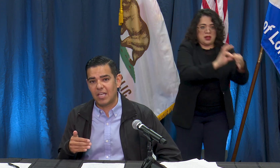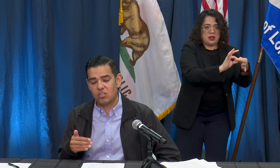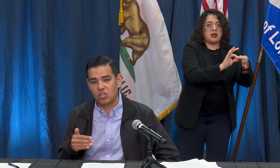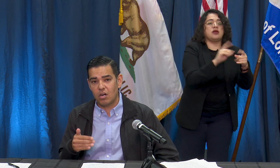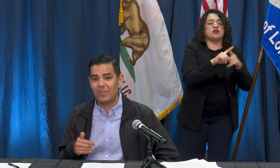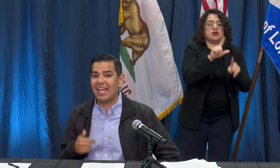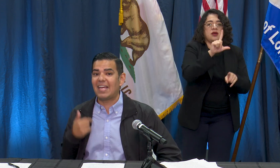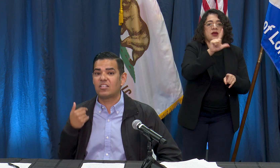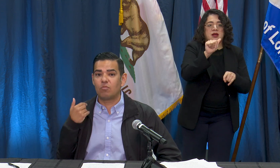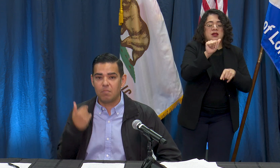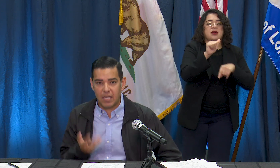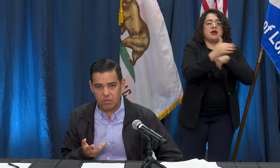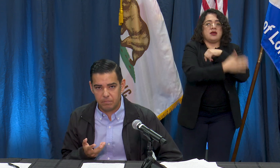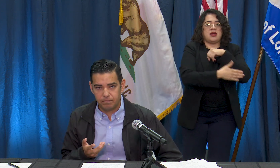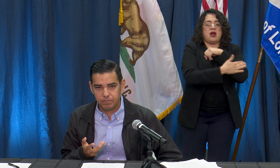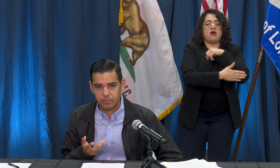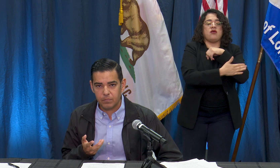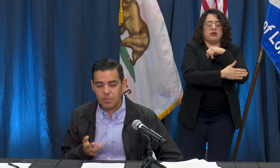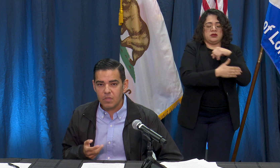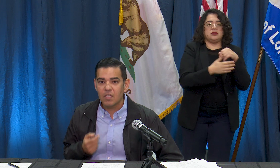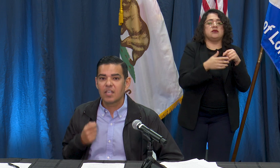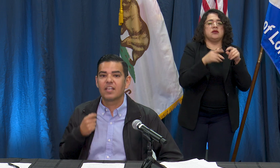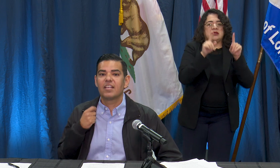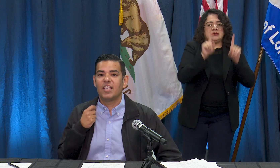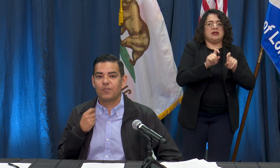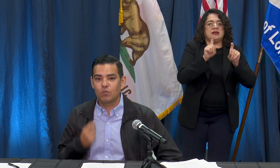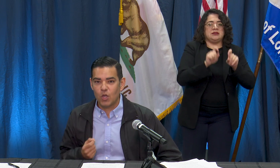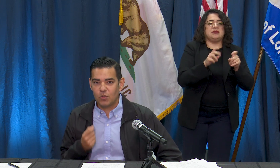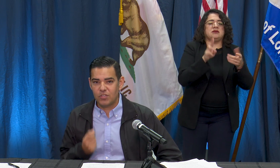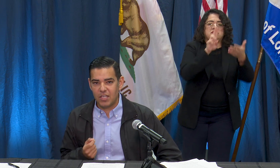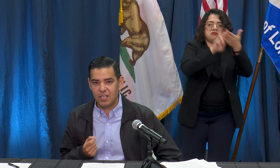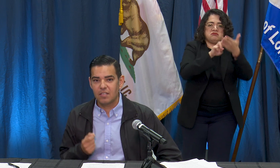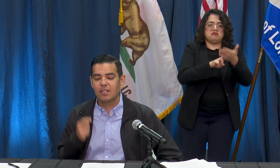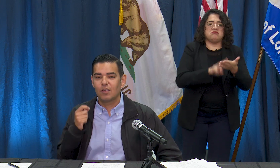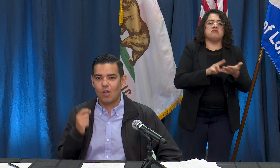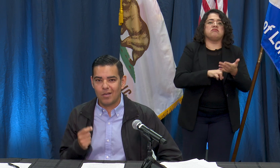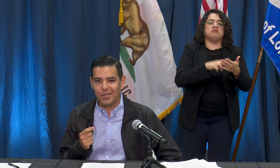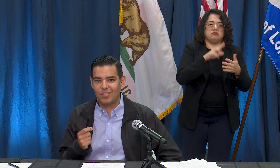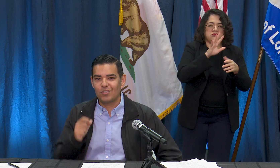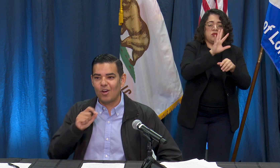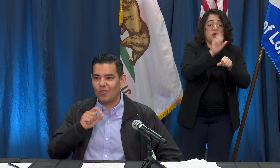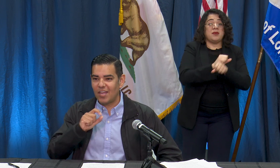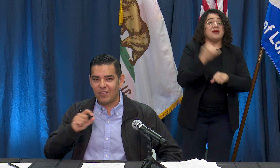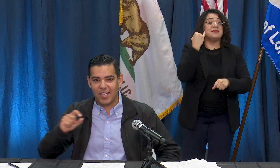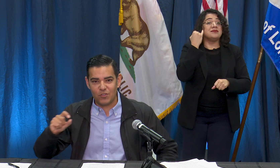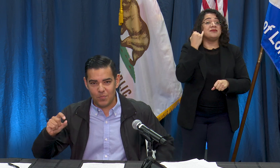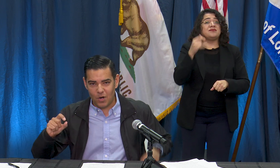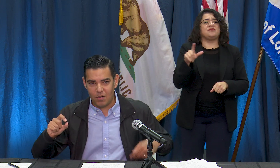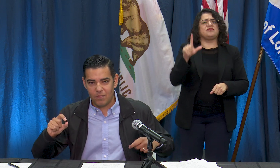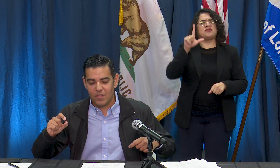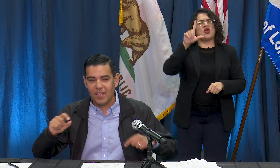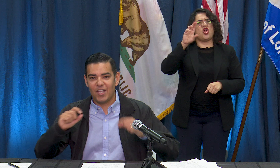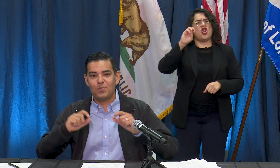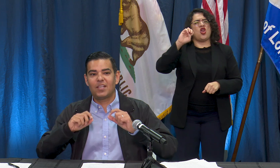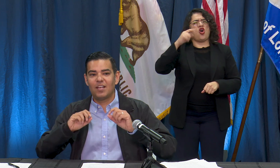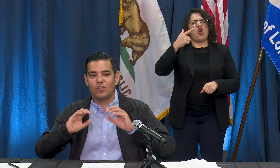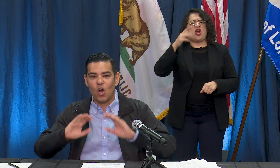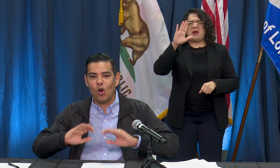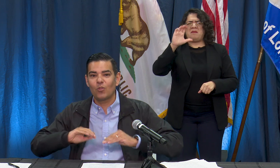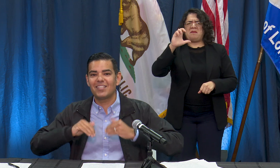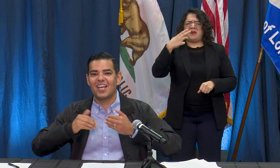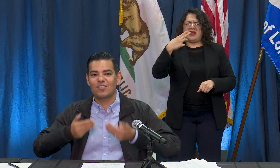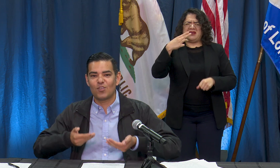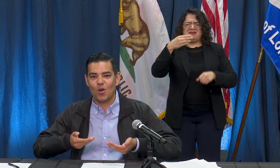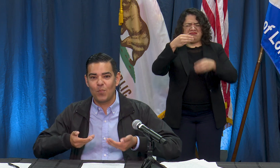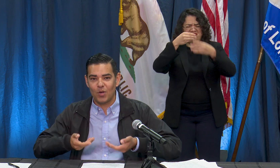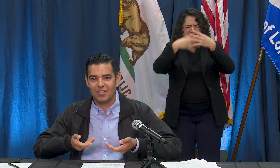testing locations are. And as a reminder, if you don't see Long Beach on the navigation bar, it's because